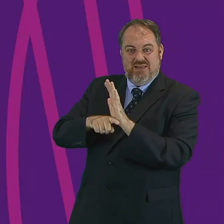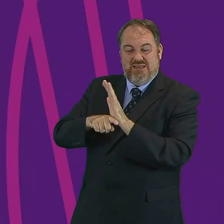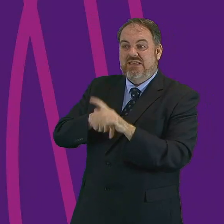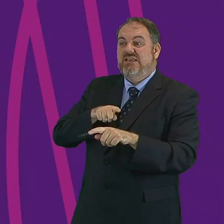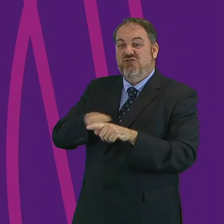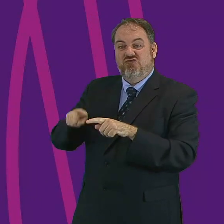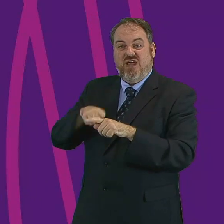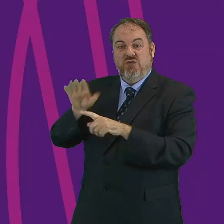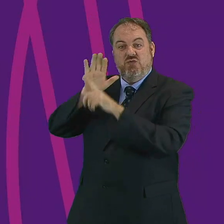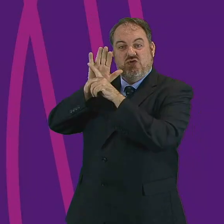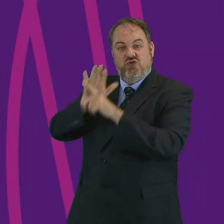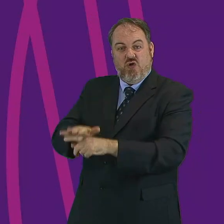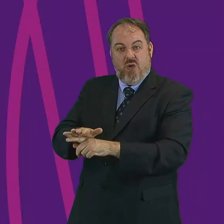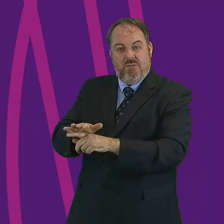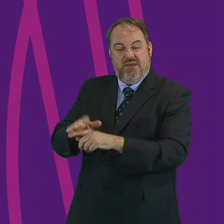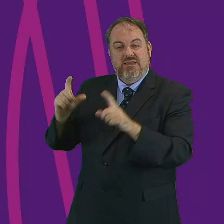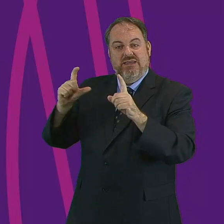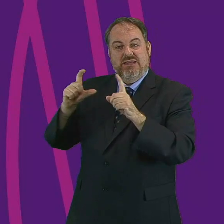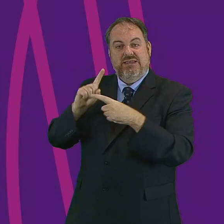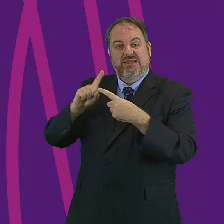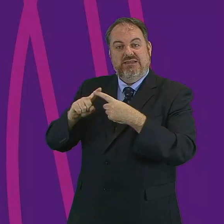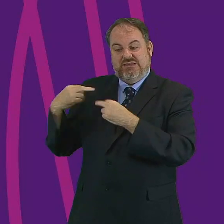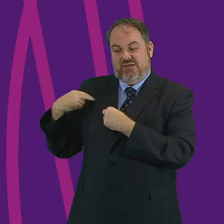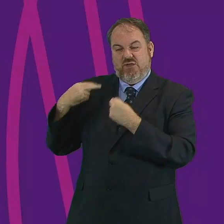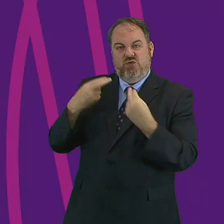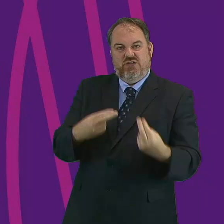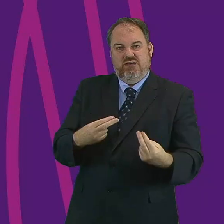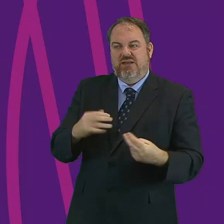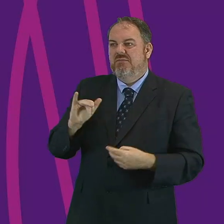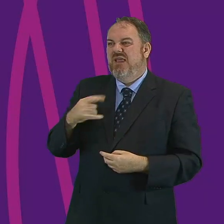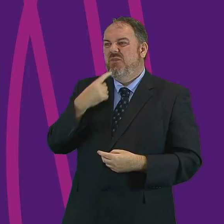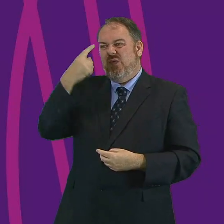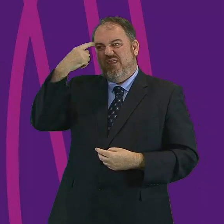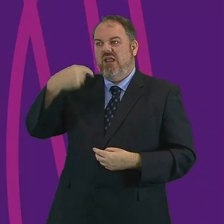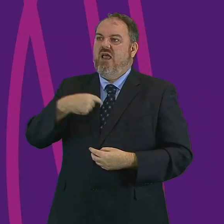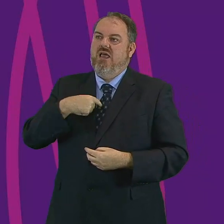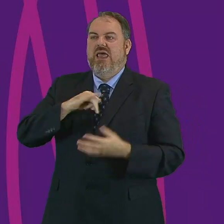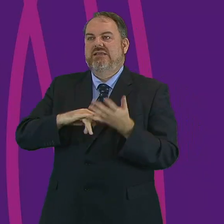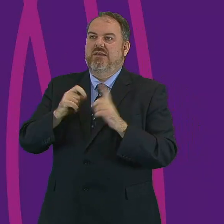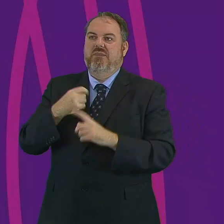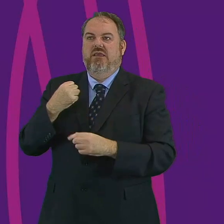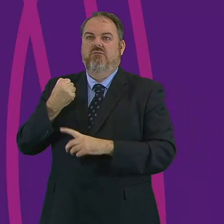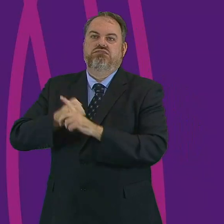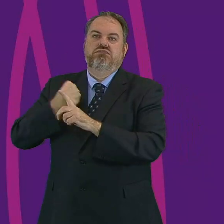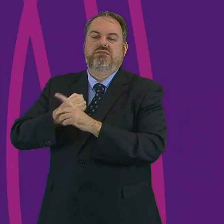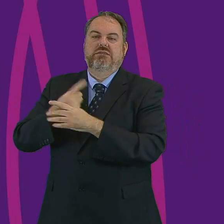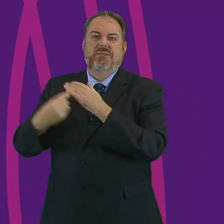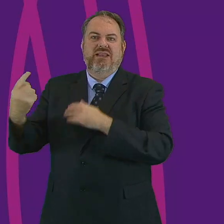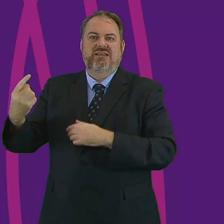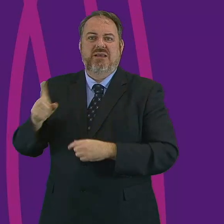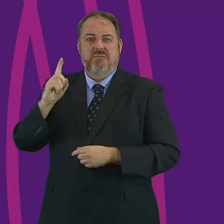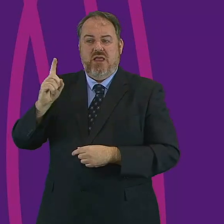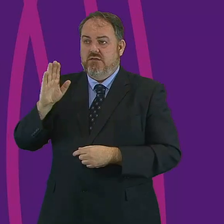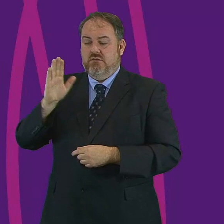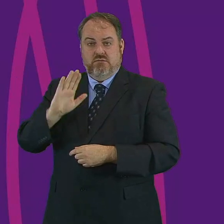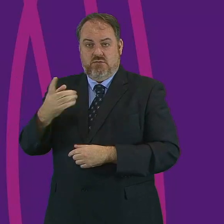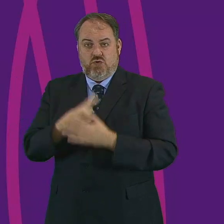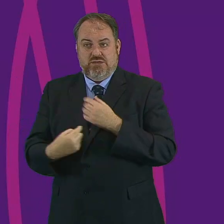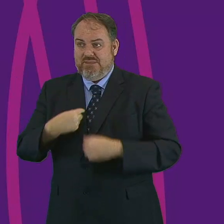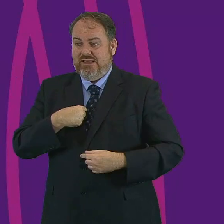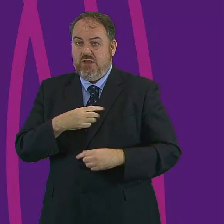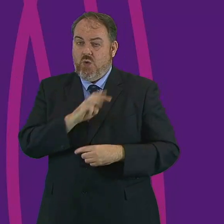many and varied concerns about the Internal Market Bill. Firstly, it breaches international law. Something that the Advocate General for Scotland